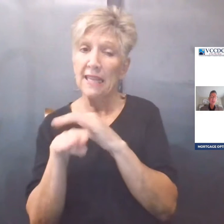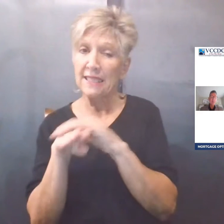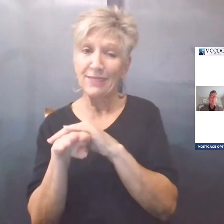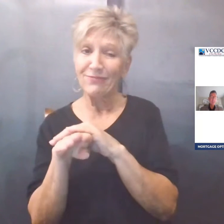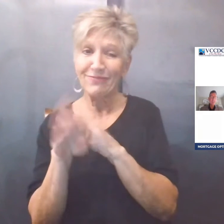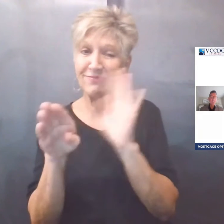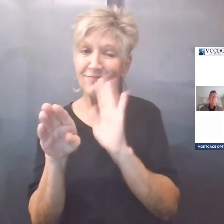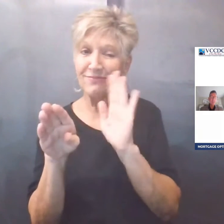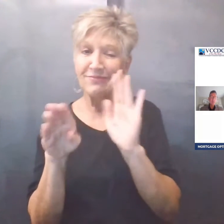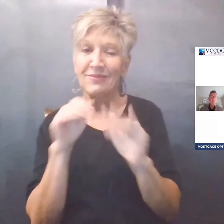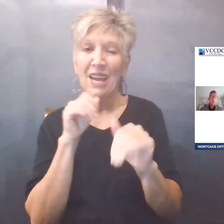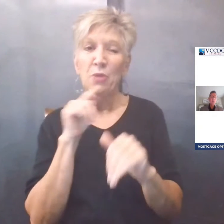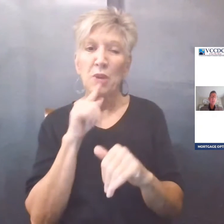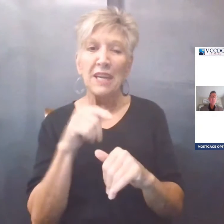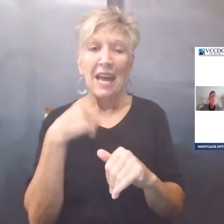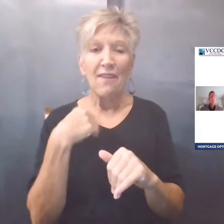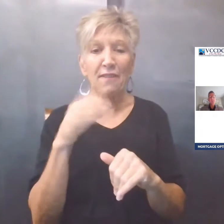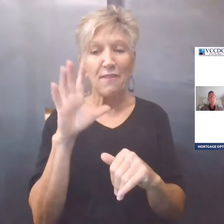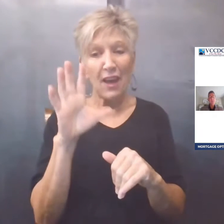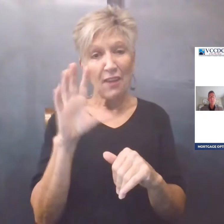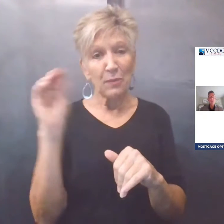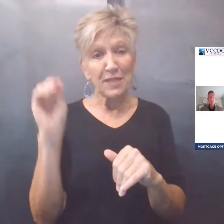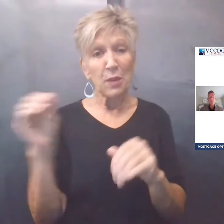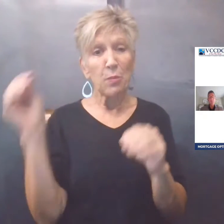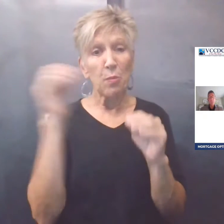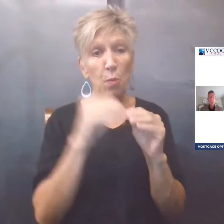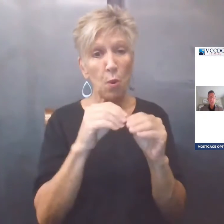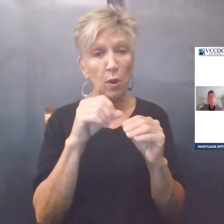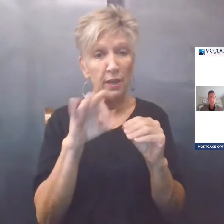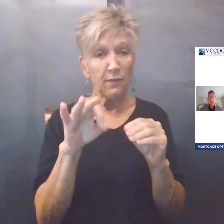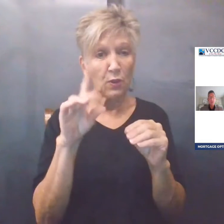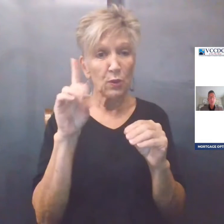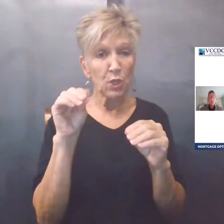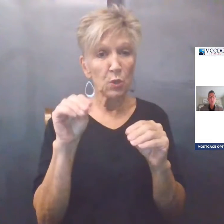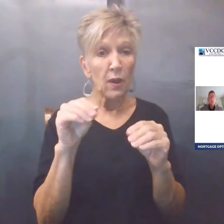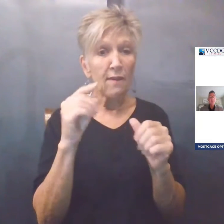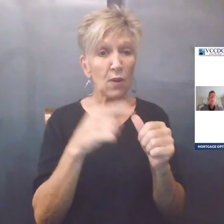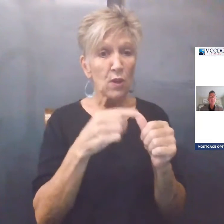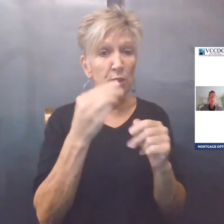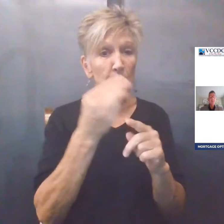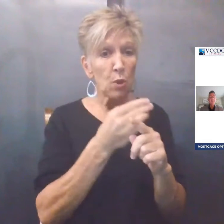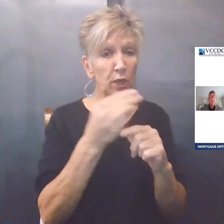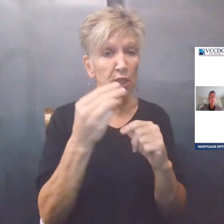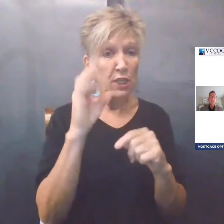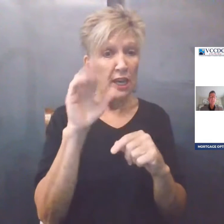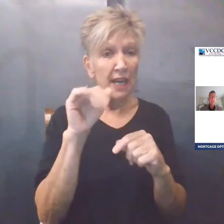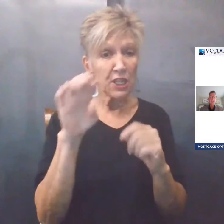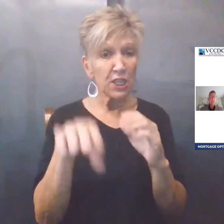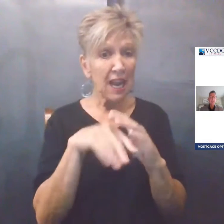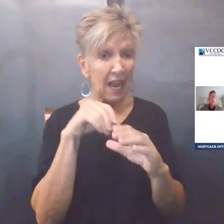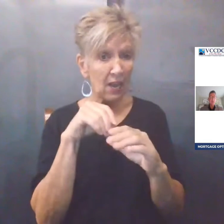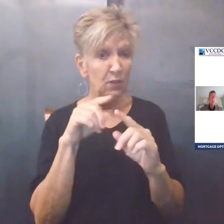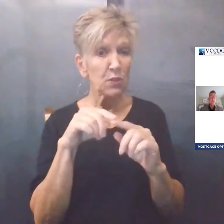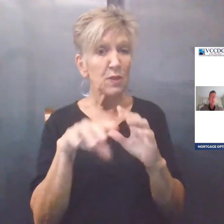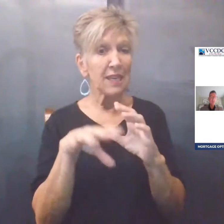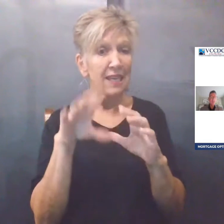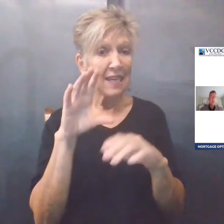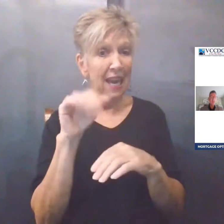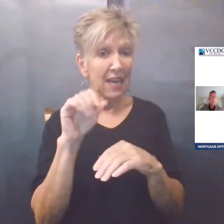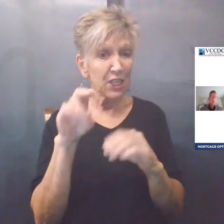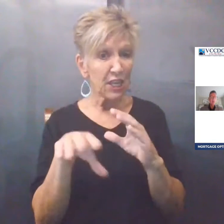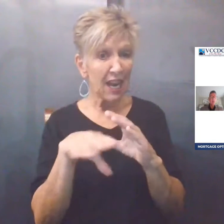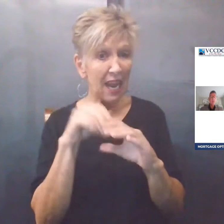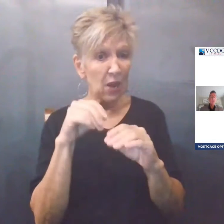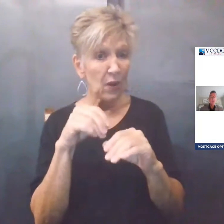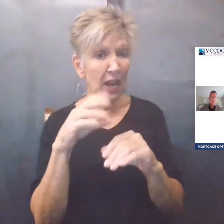have about 5% additional if you were going to do a first mortgage cash out to be able to actually cash out on your home and